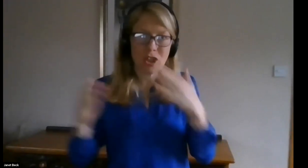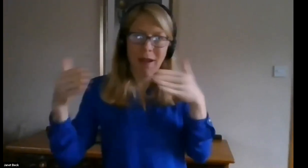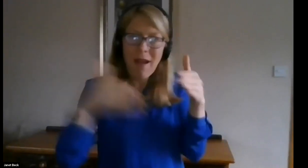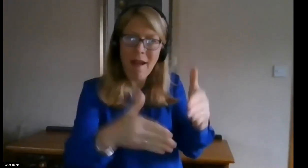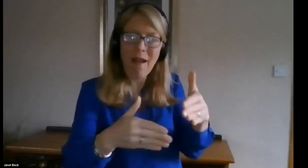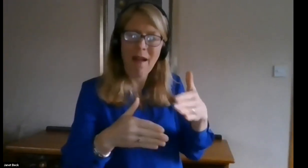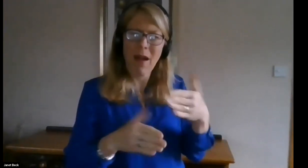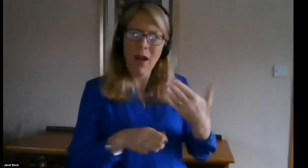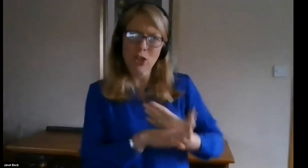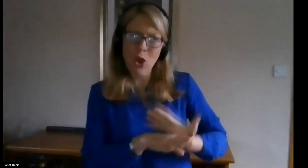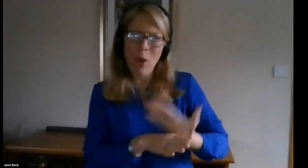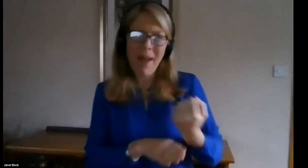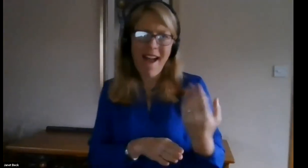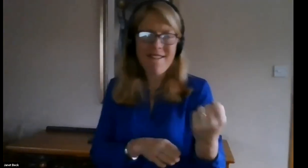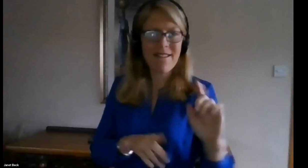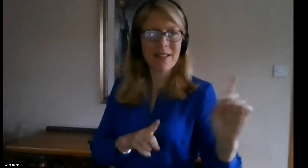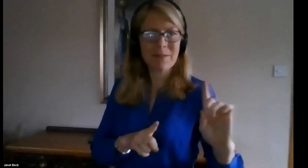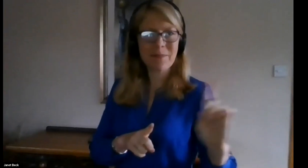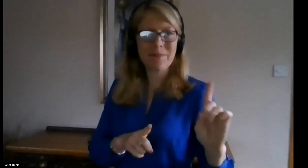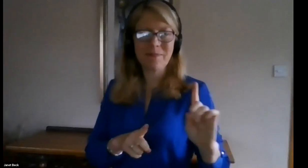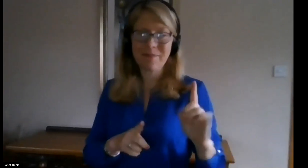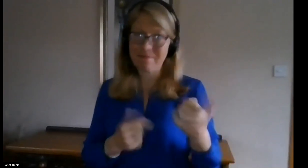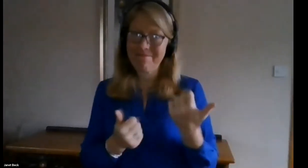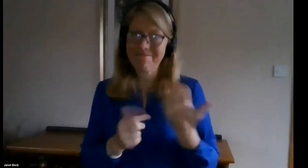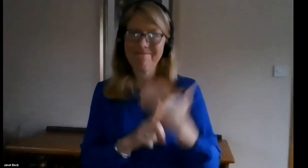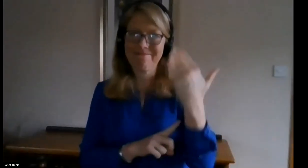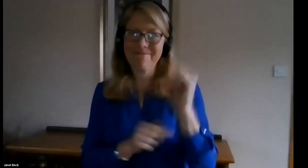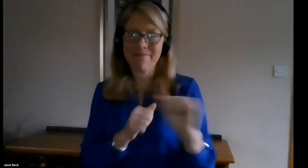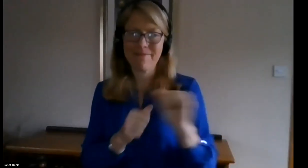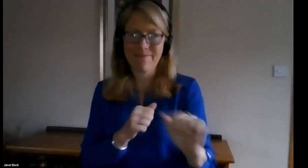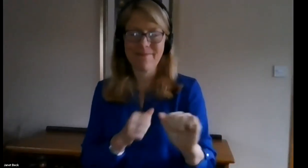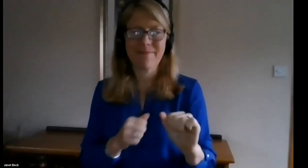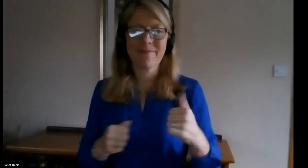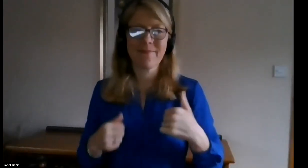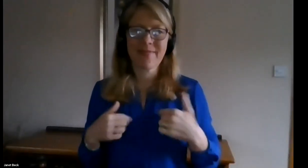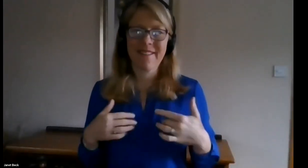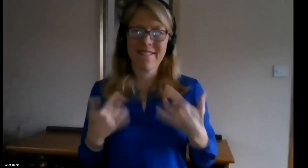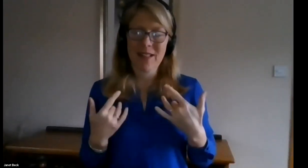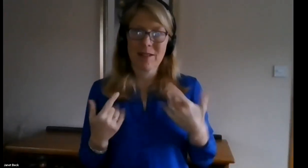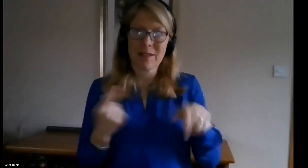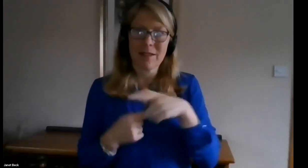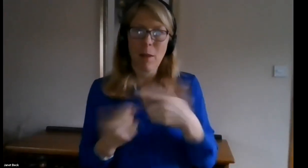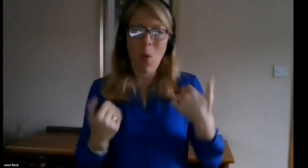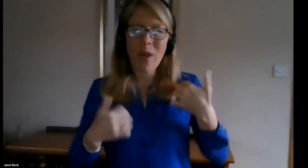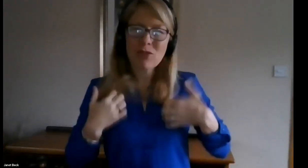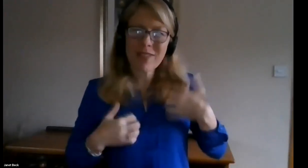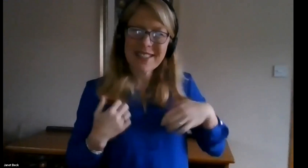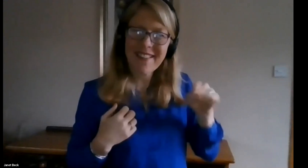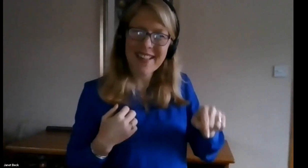political topic. There has been quite a growth, I think, of interest in research in this area, but